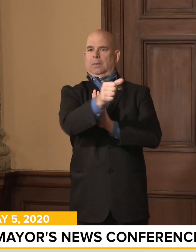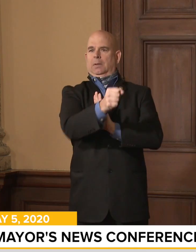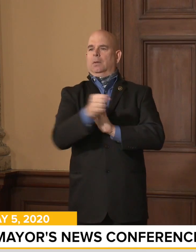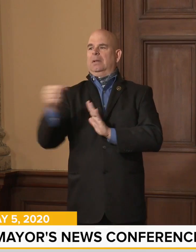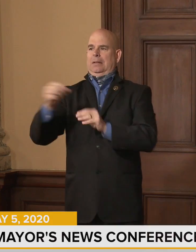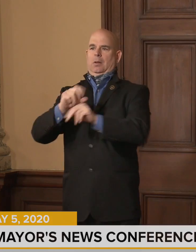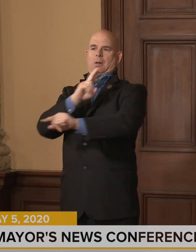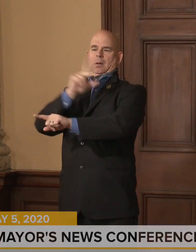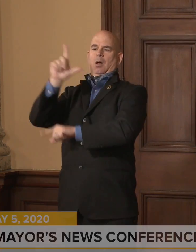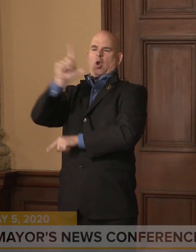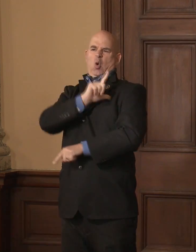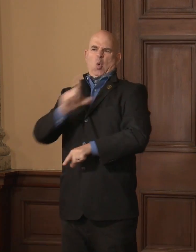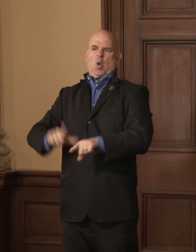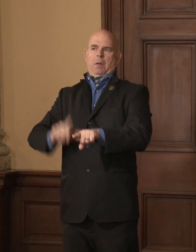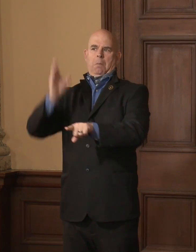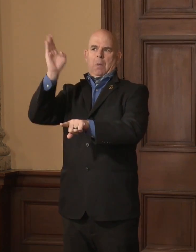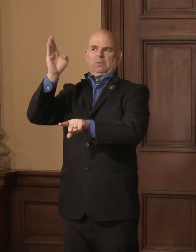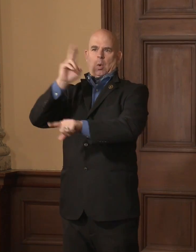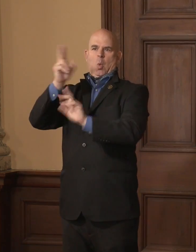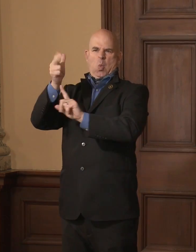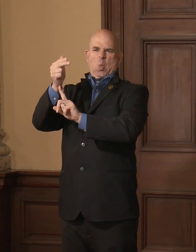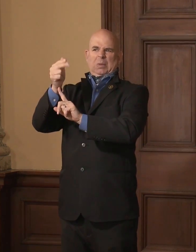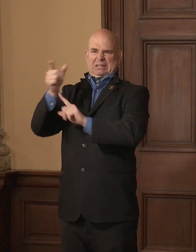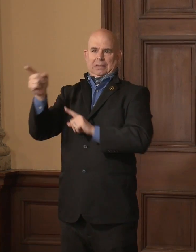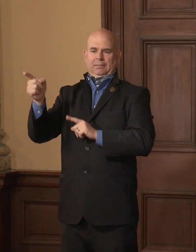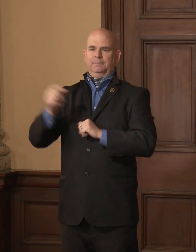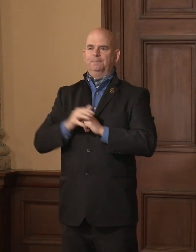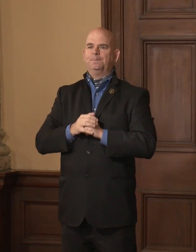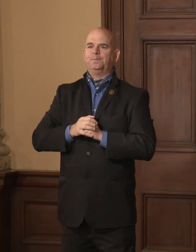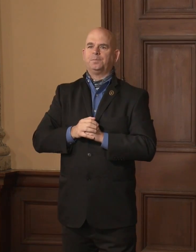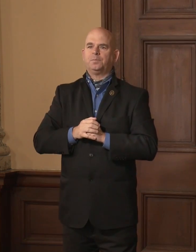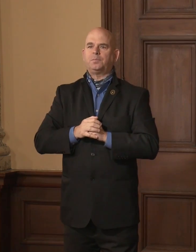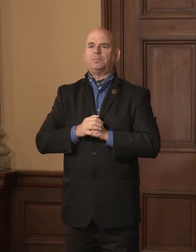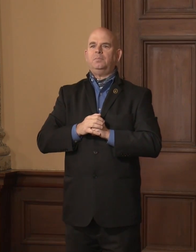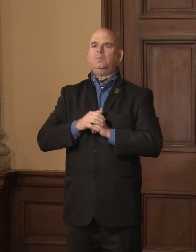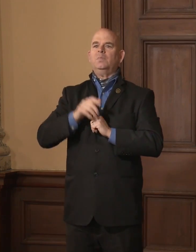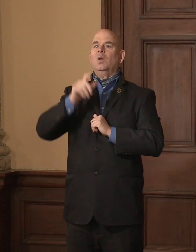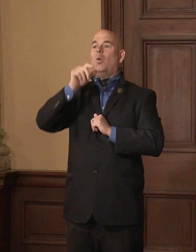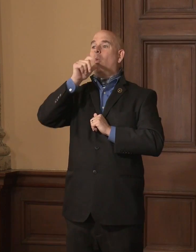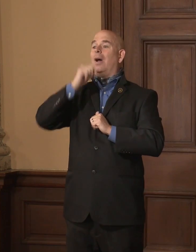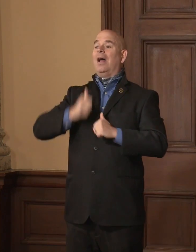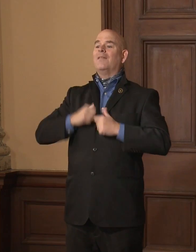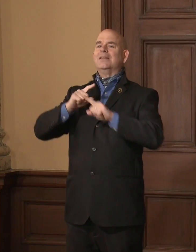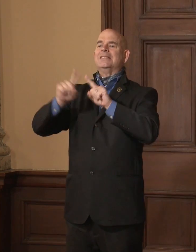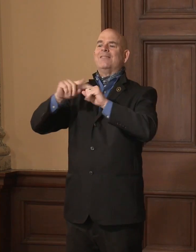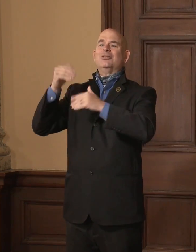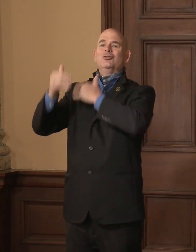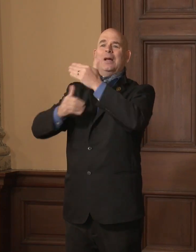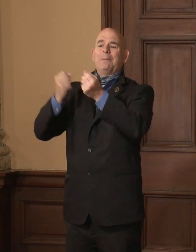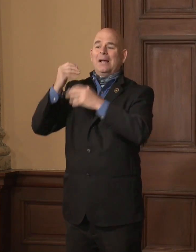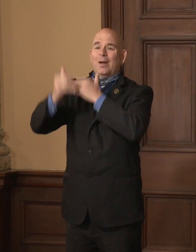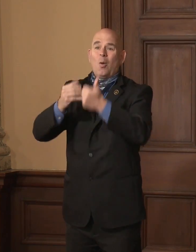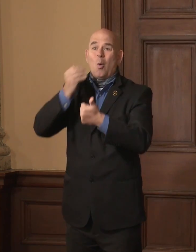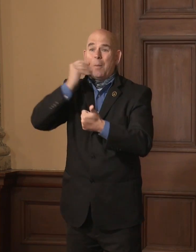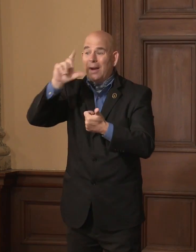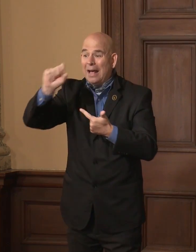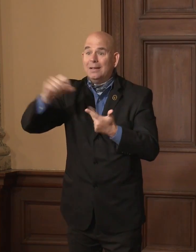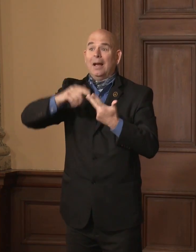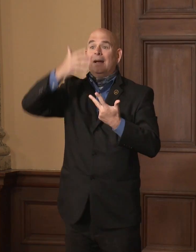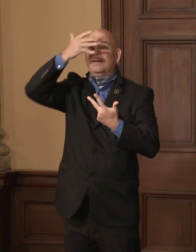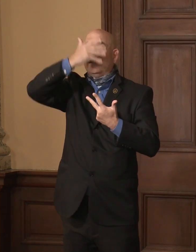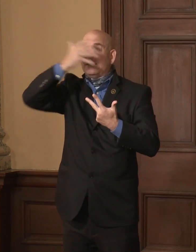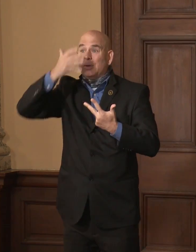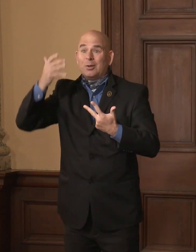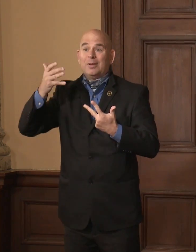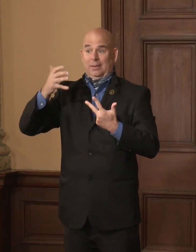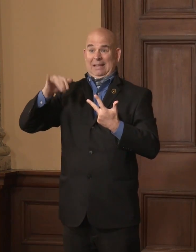in multi-generational households, members of the immigrant community, people experiencing homelessness, frontline workers who wish to reduce